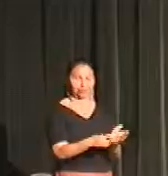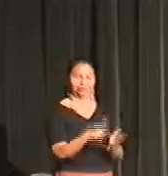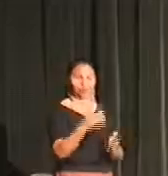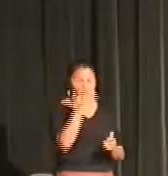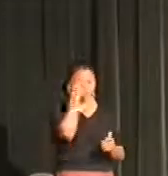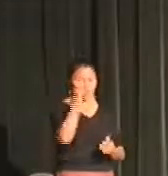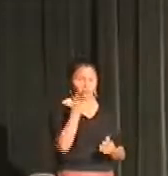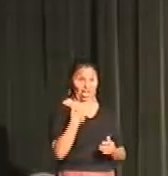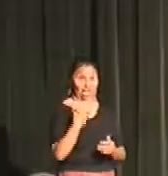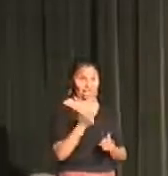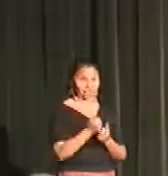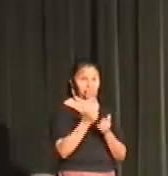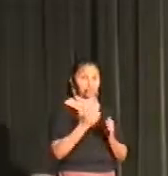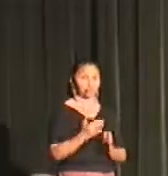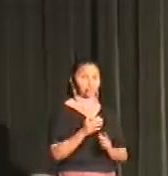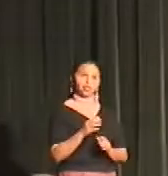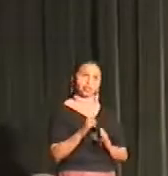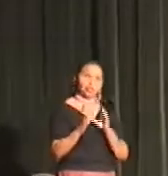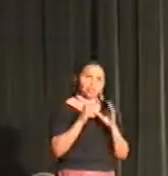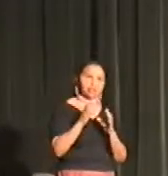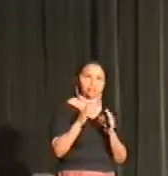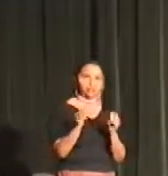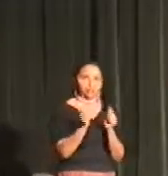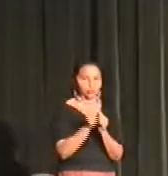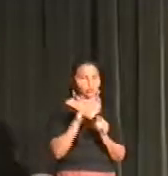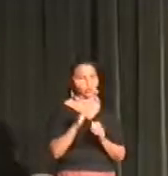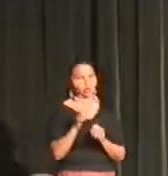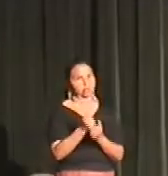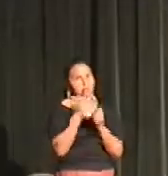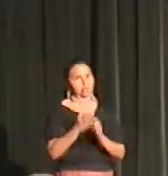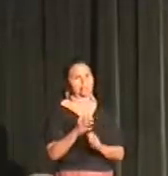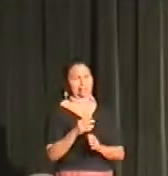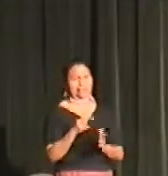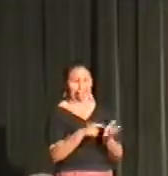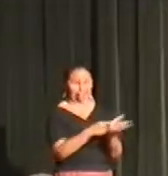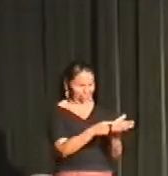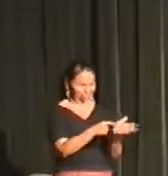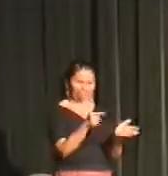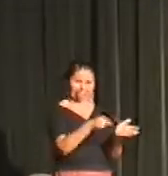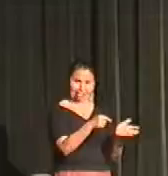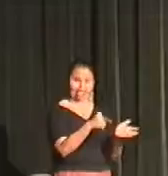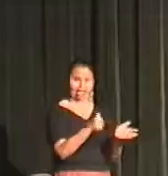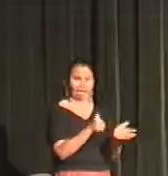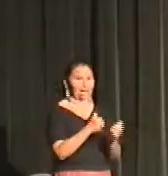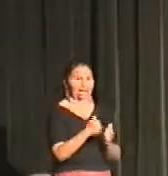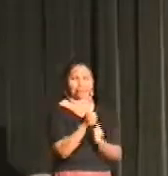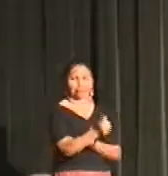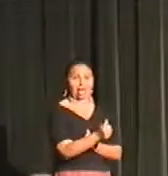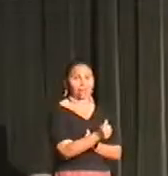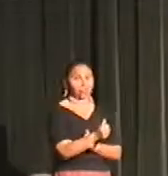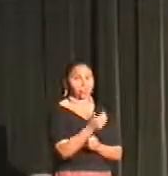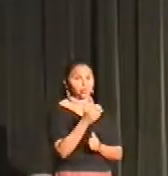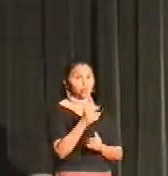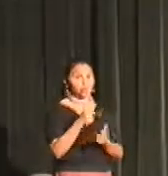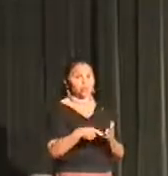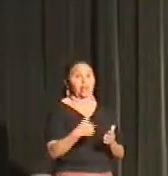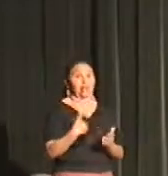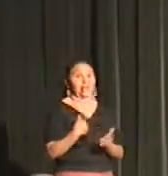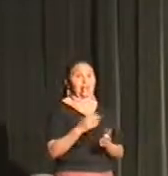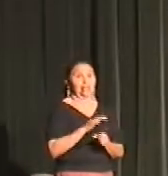the one I had with Mike that night, but I showed him this telegram, and I said, you know, do you see this, Mike? I didn't pass. I said, you know what, I have enough money to pay